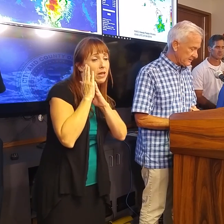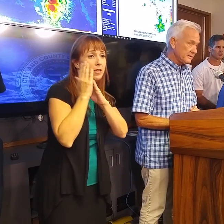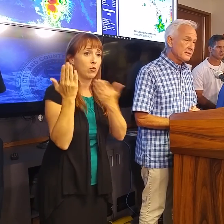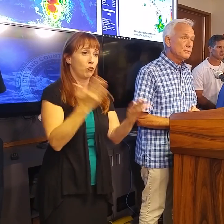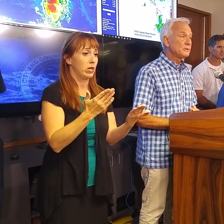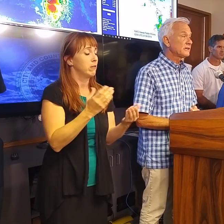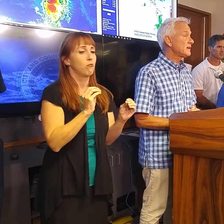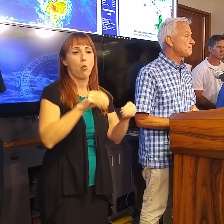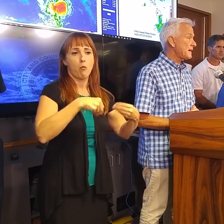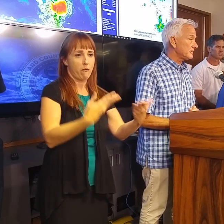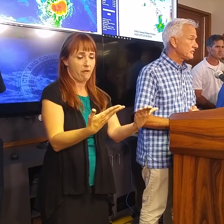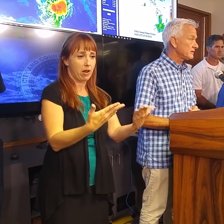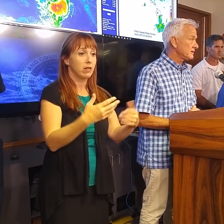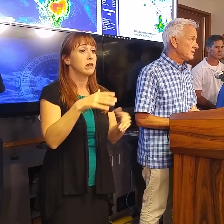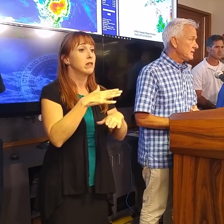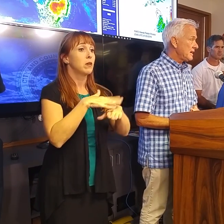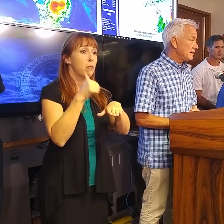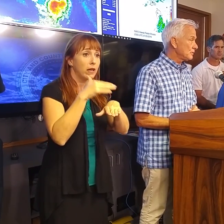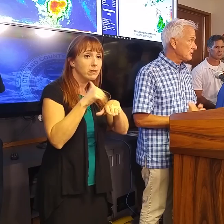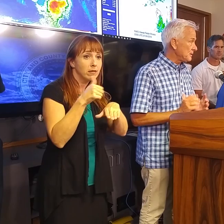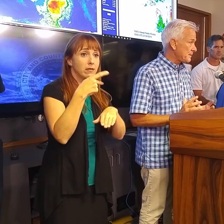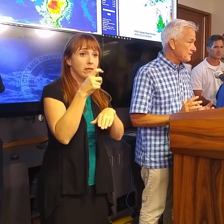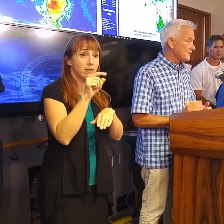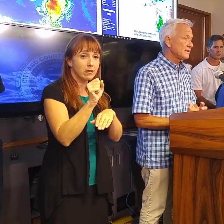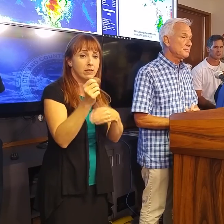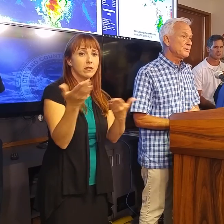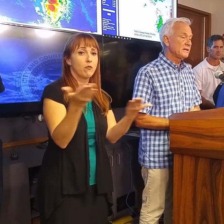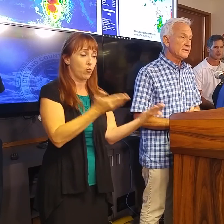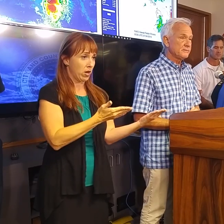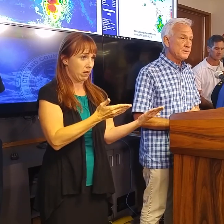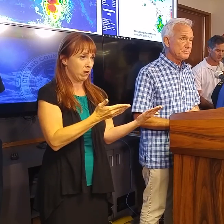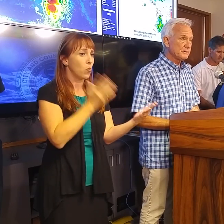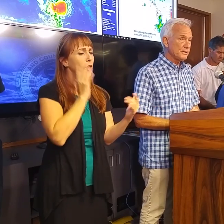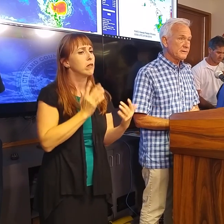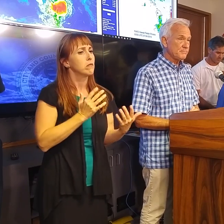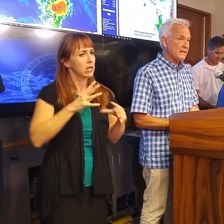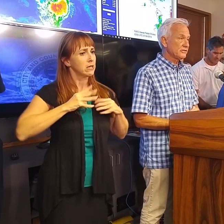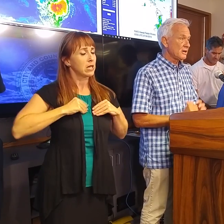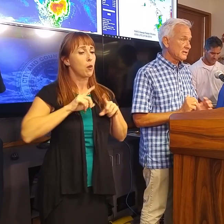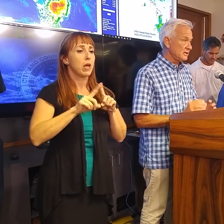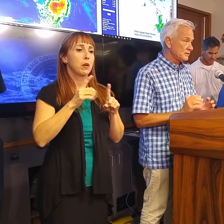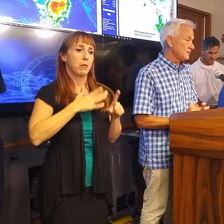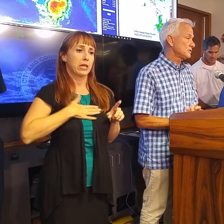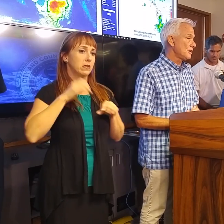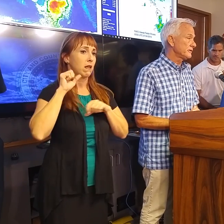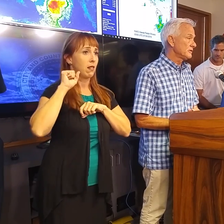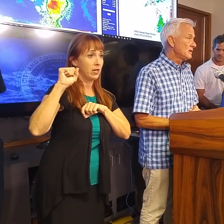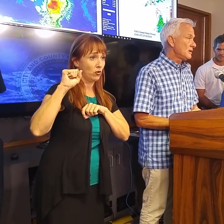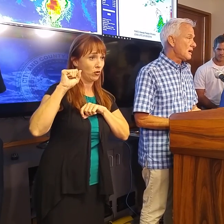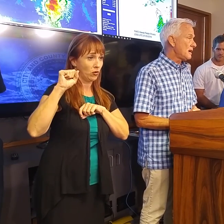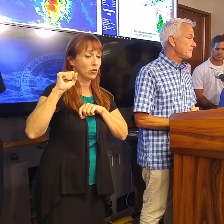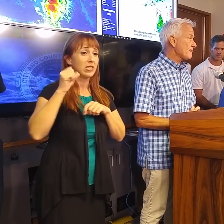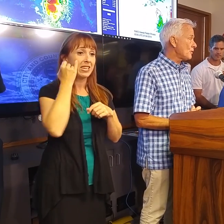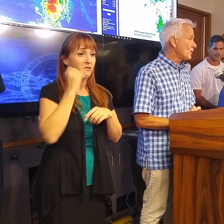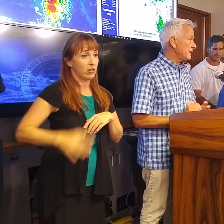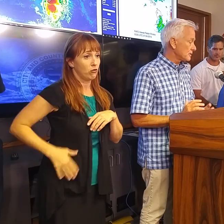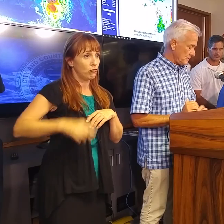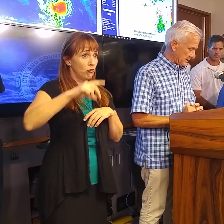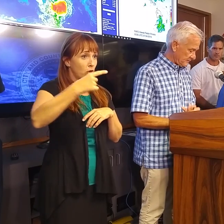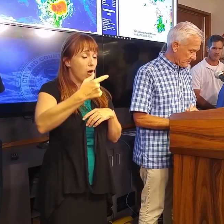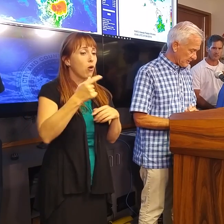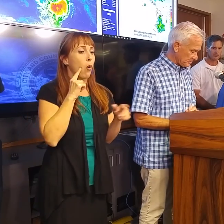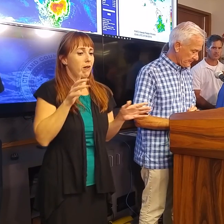provided. We will accept pets, and we're going to be pet friendly, but we'd like people to bring pets on a leash if they're dogs, or